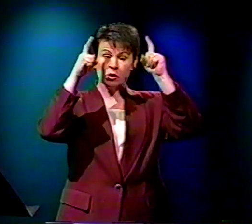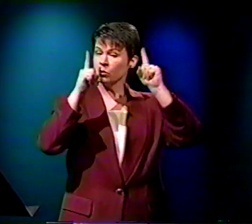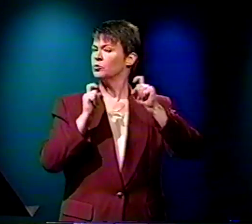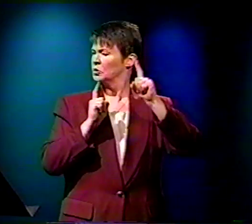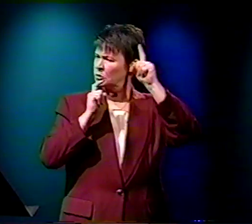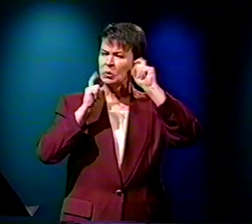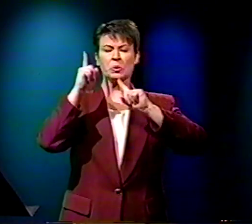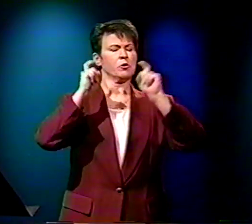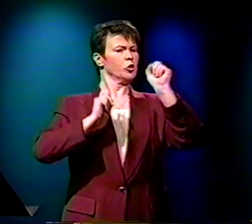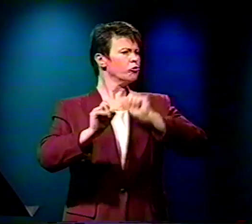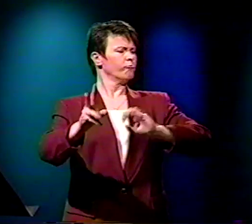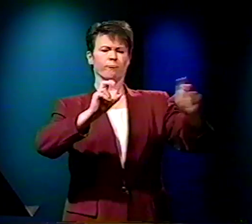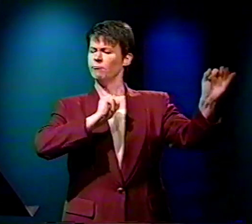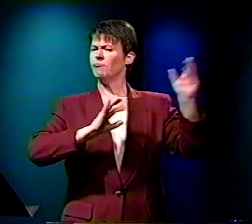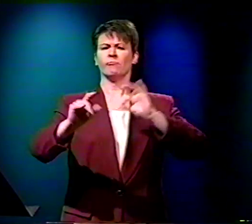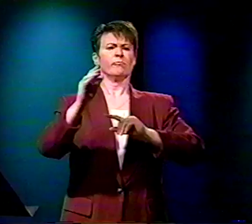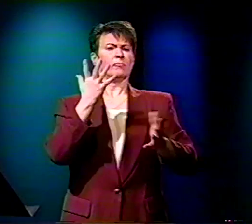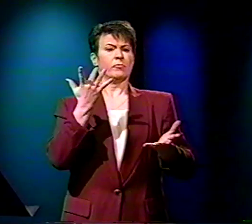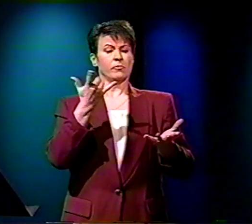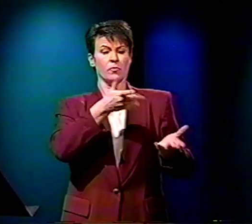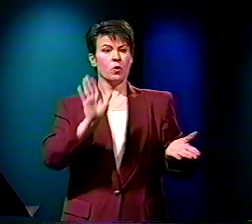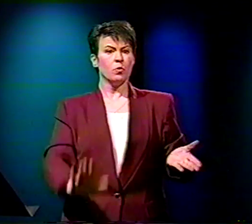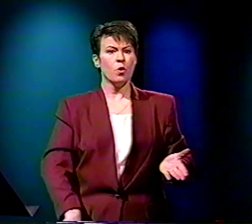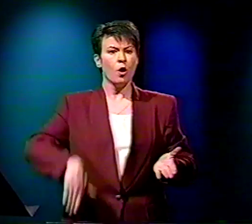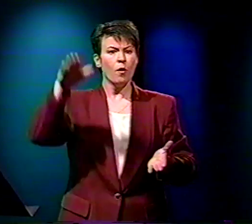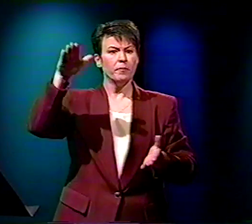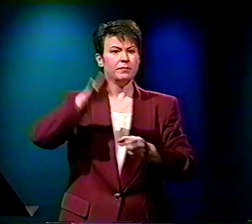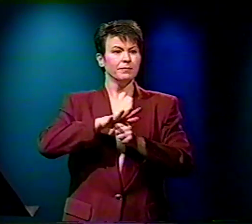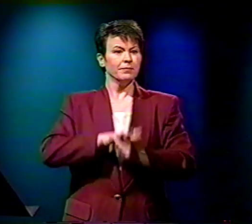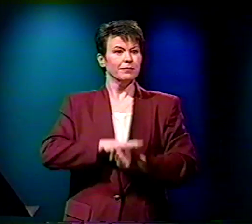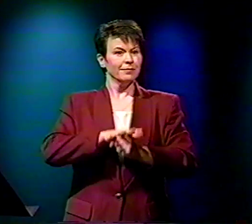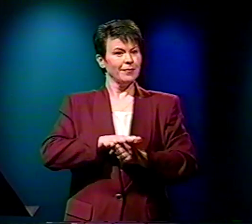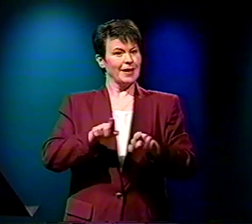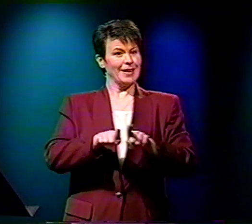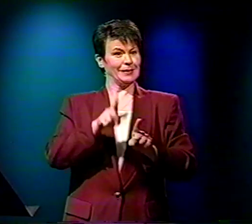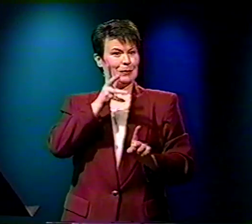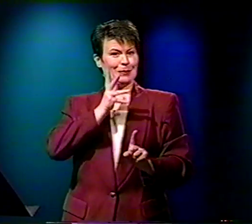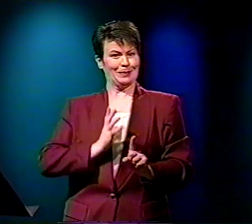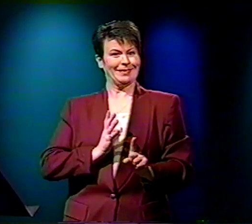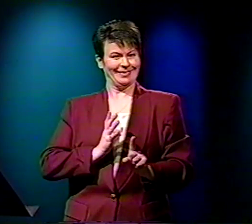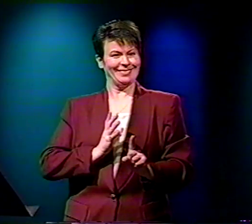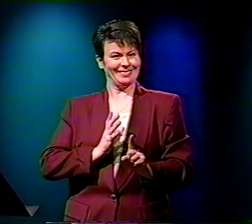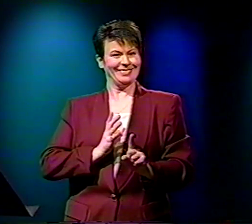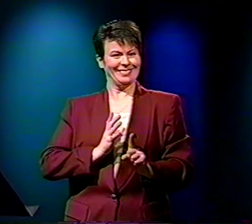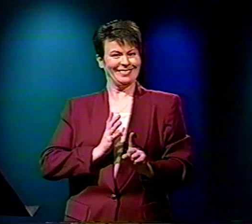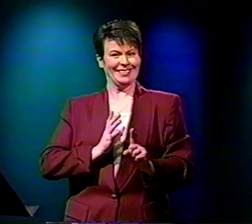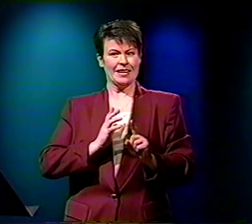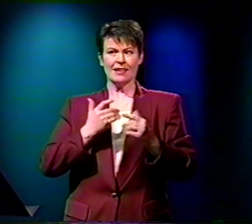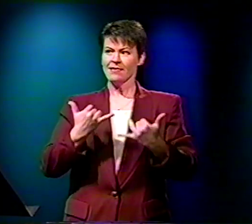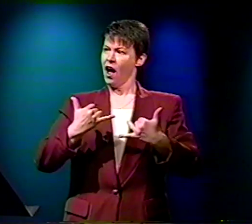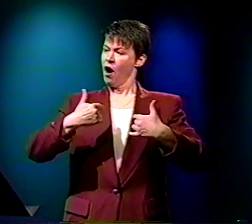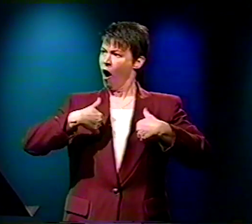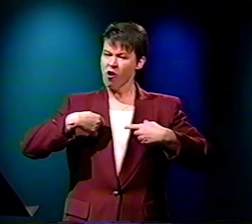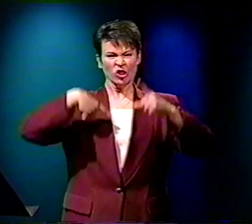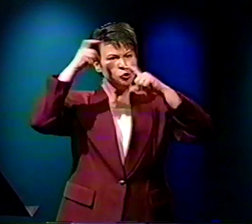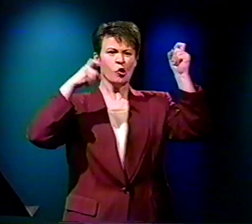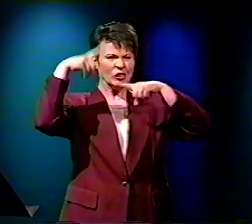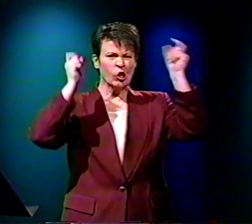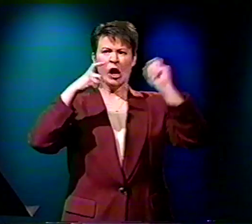don't always feel comfortable using a lot of facial expression, and that might come even from their oppression as they experienced life